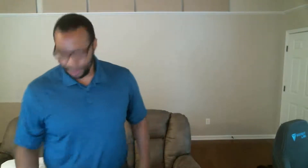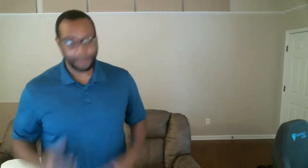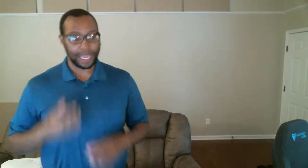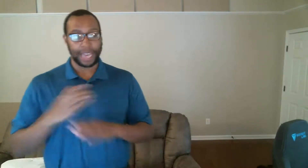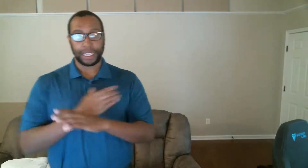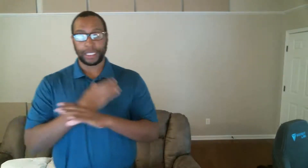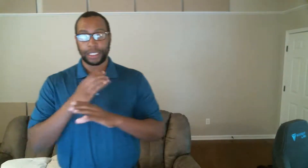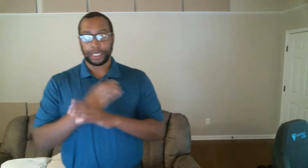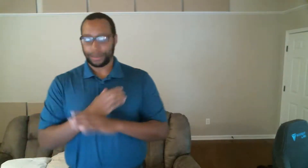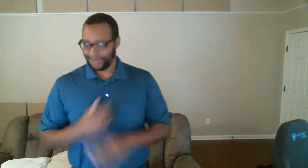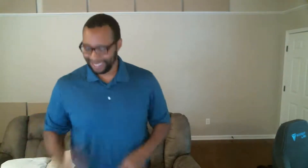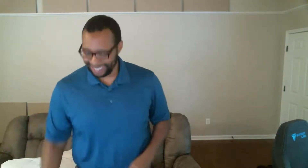Calculus.